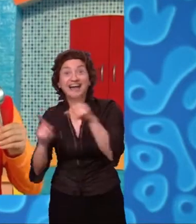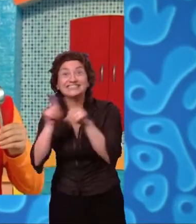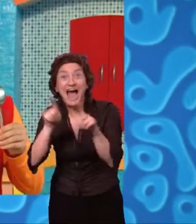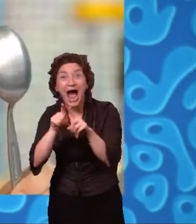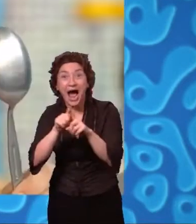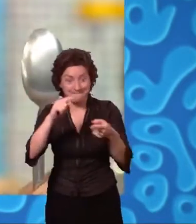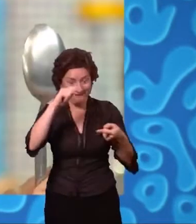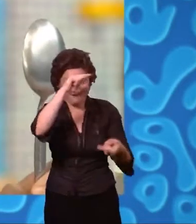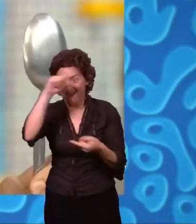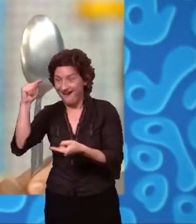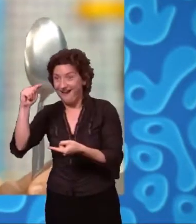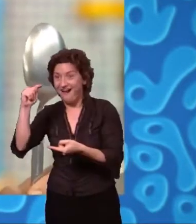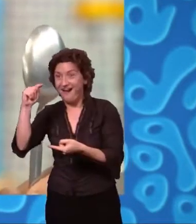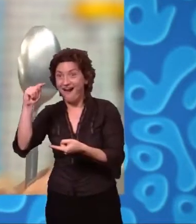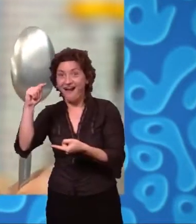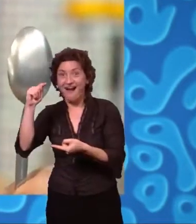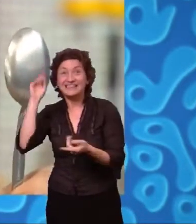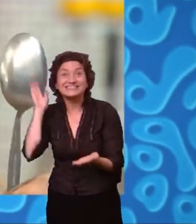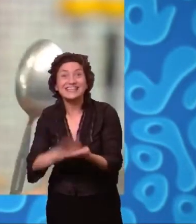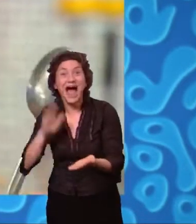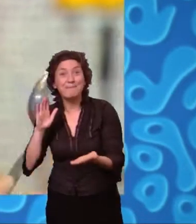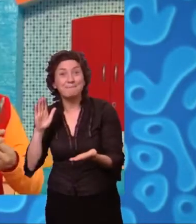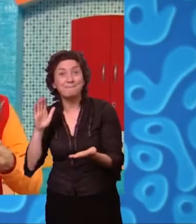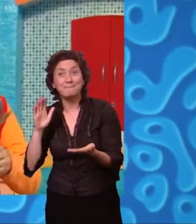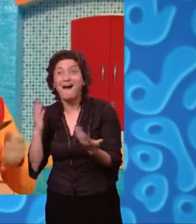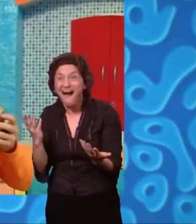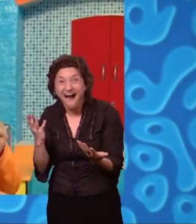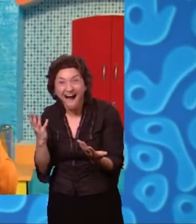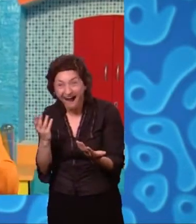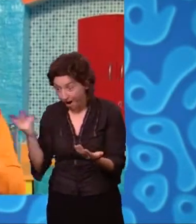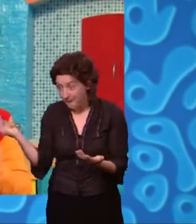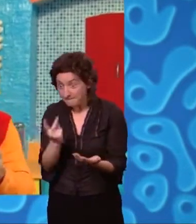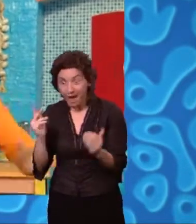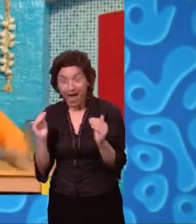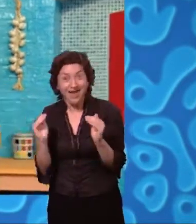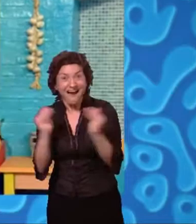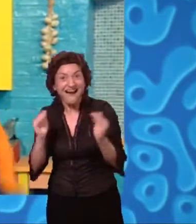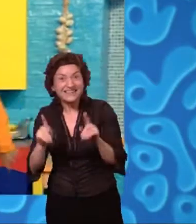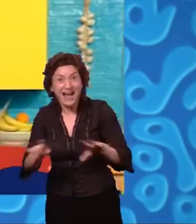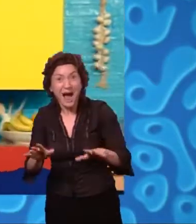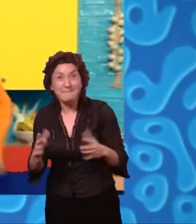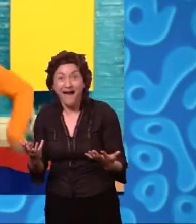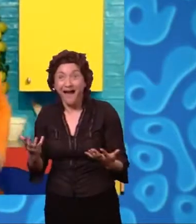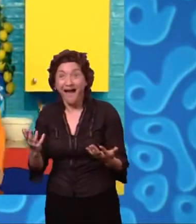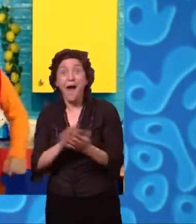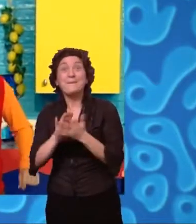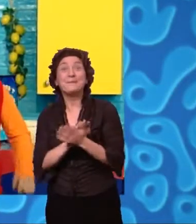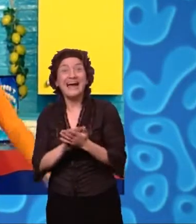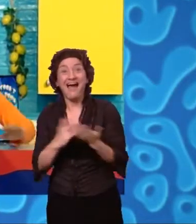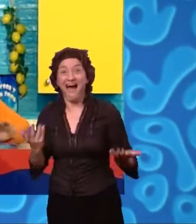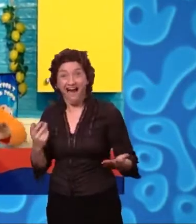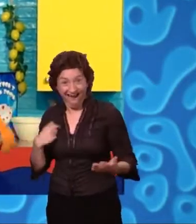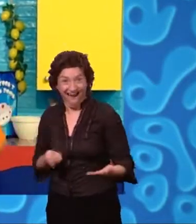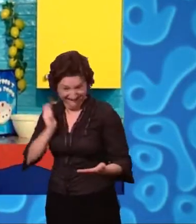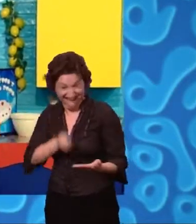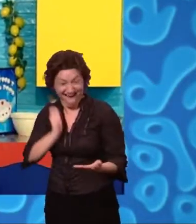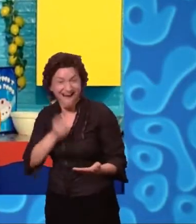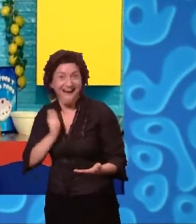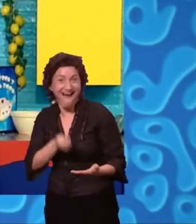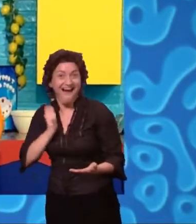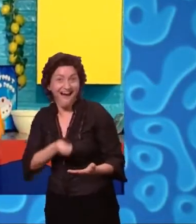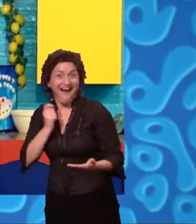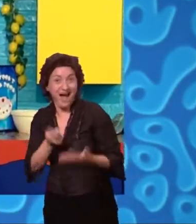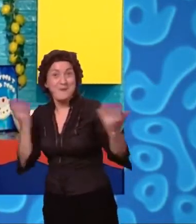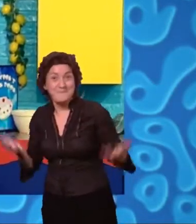See, Small? They're both exactly the same. Which means now, ho-ho-ho-ho, I can play the spoons!